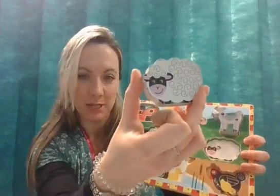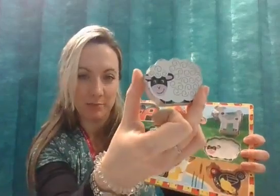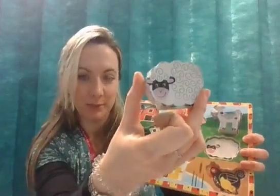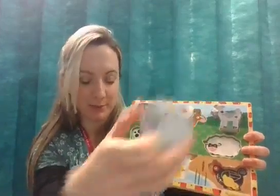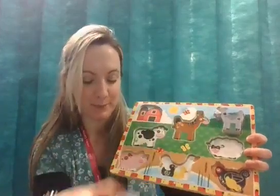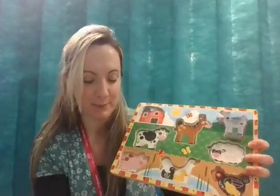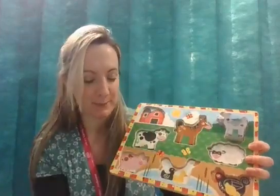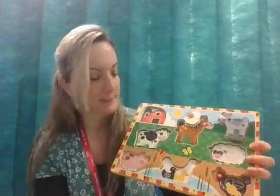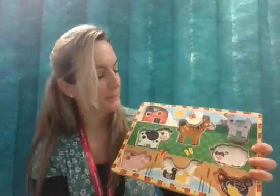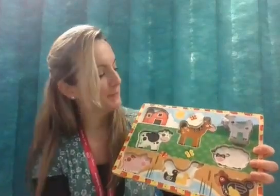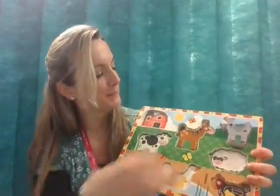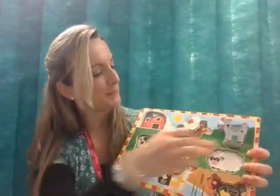Sheep.